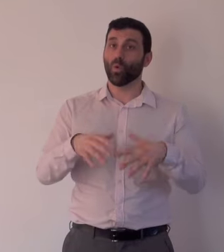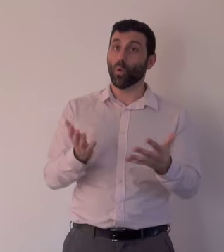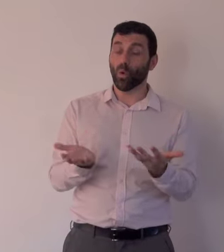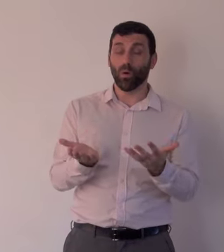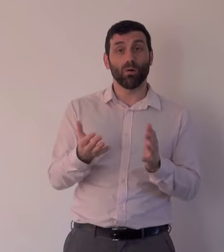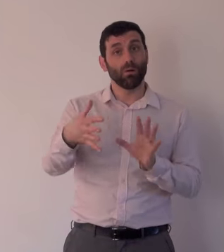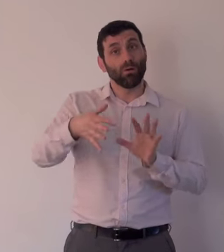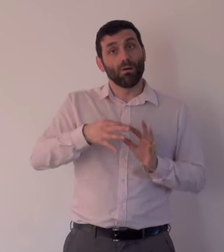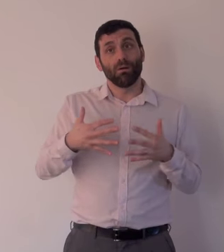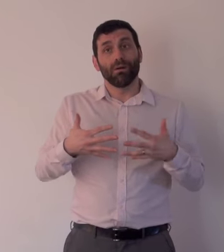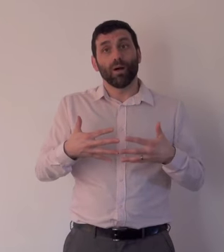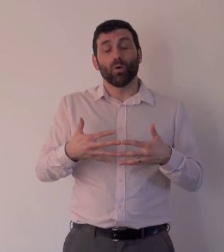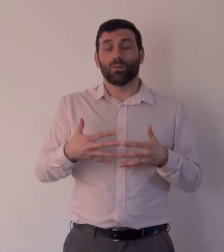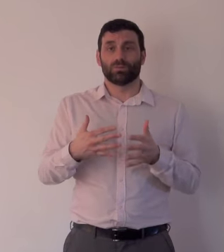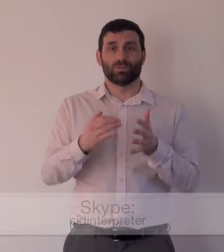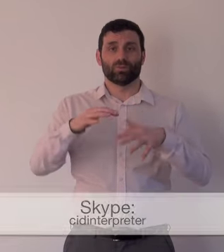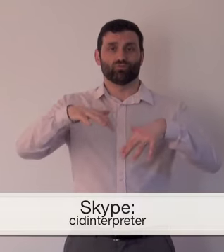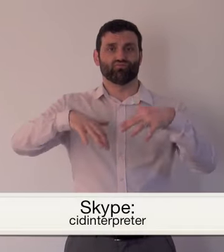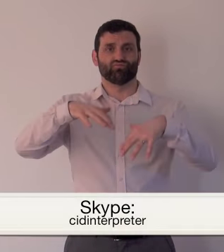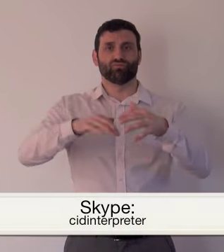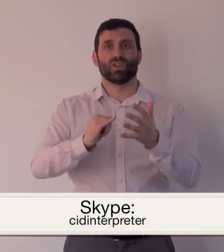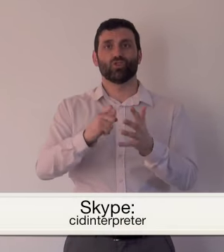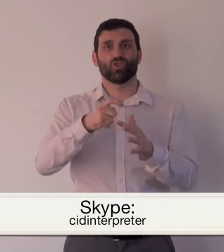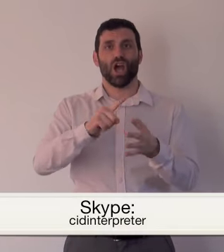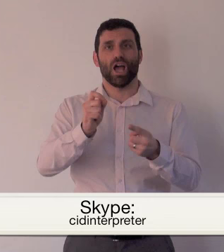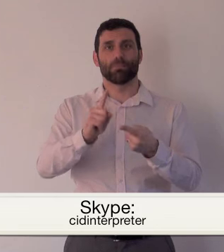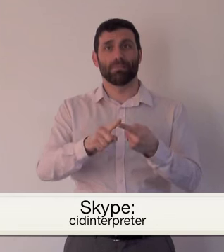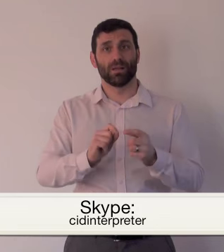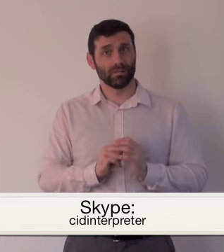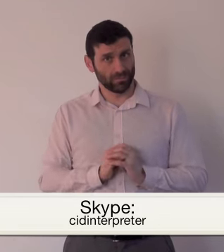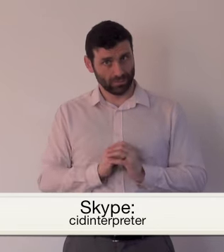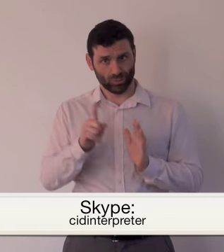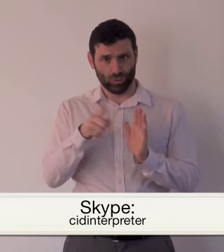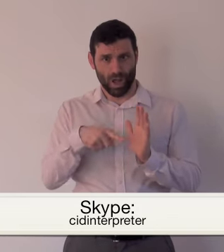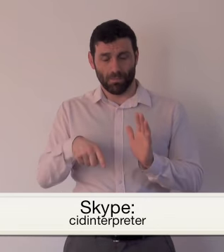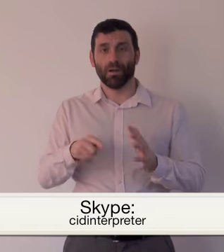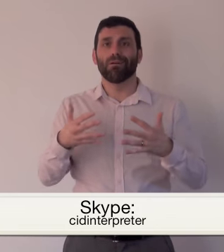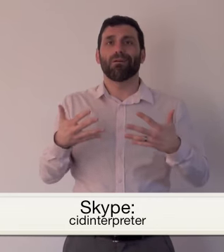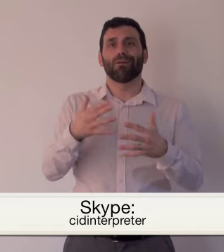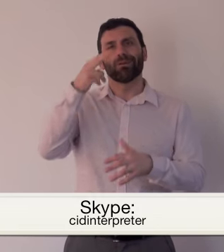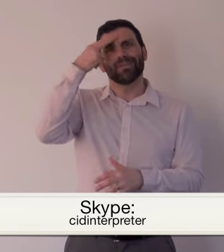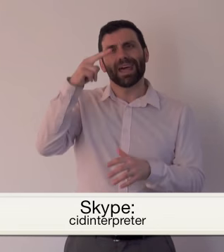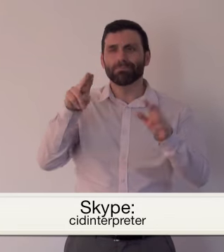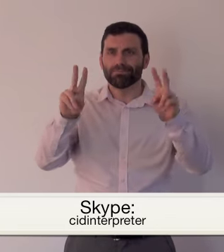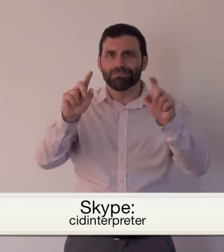or you can contact us by using Skype. Our Skype name is CID